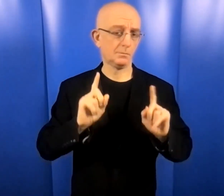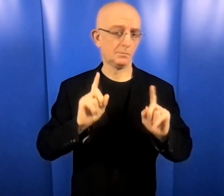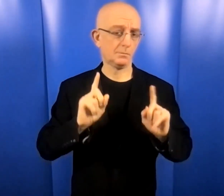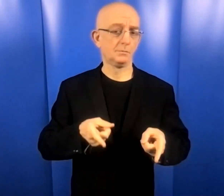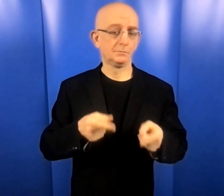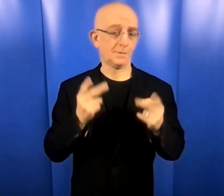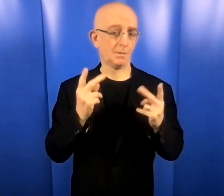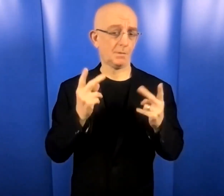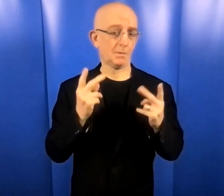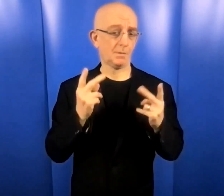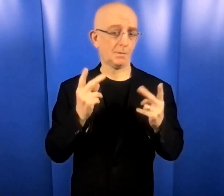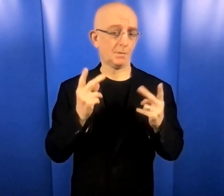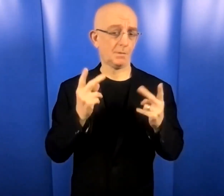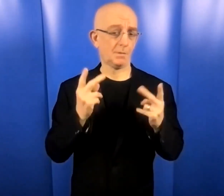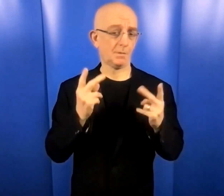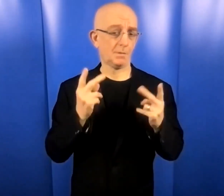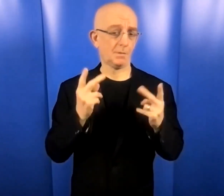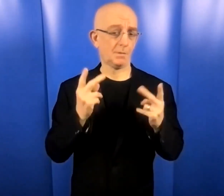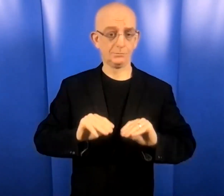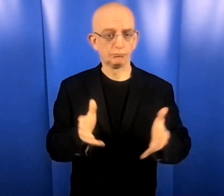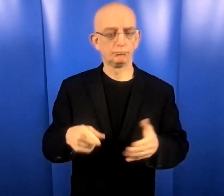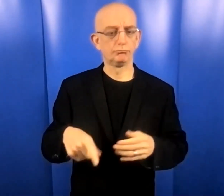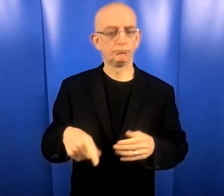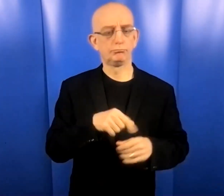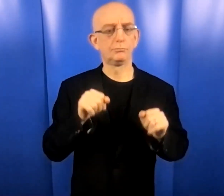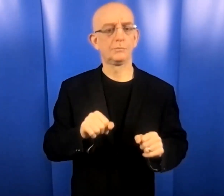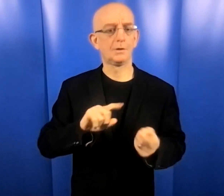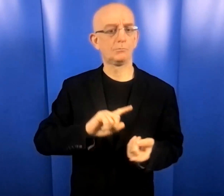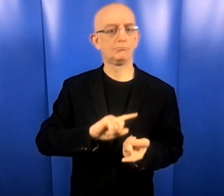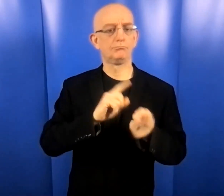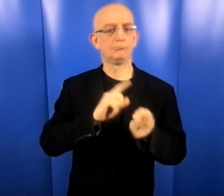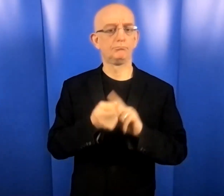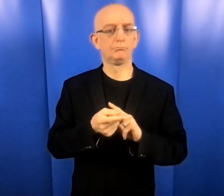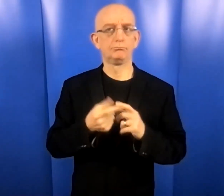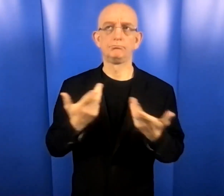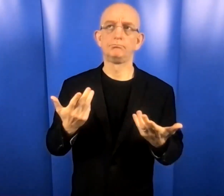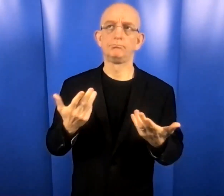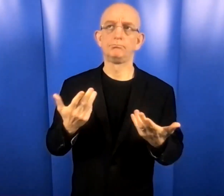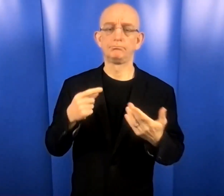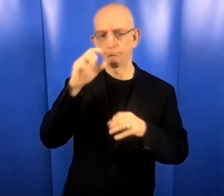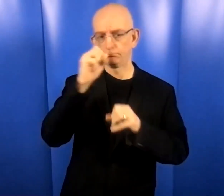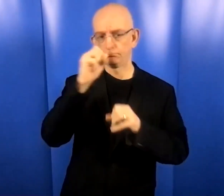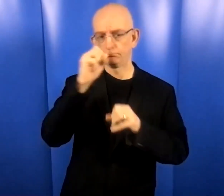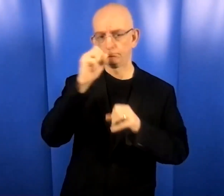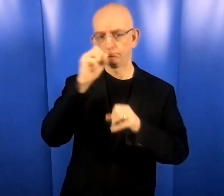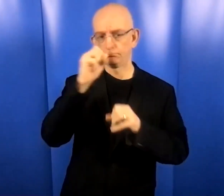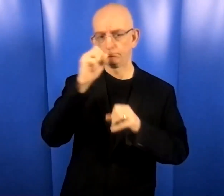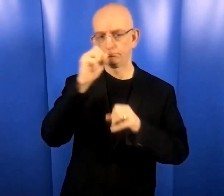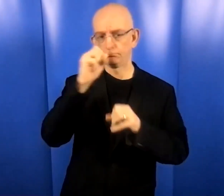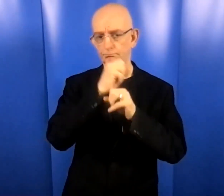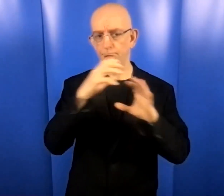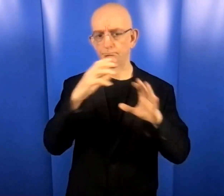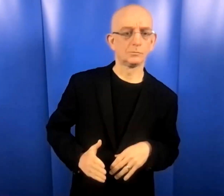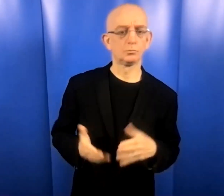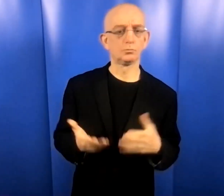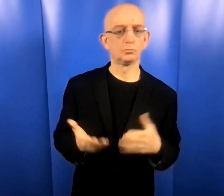Augustino, this question is more for you, but could you perhaps say a little bit more about the progress that's been made by